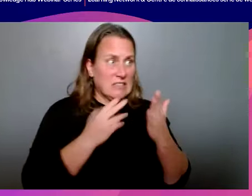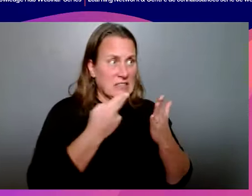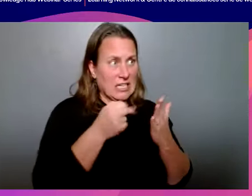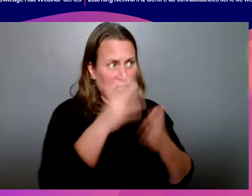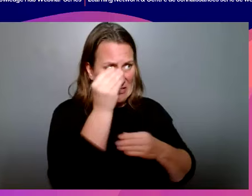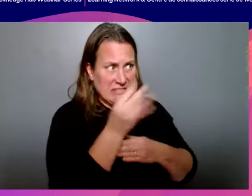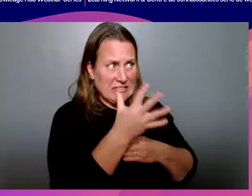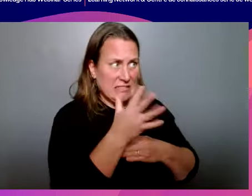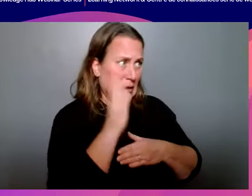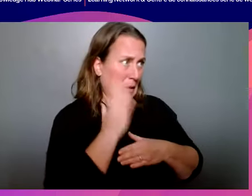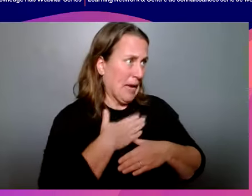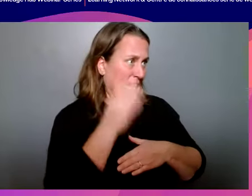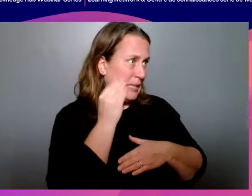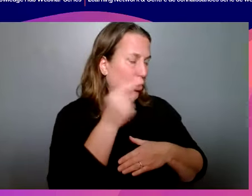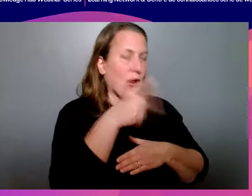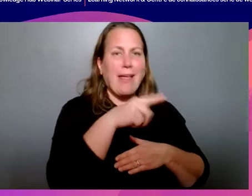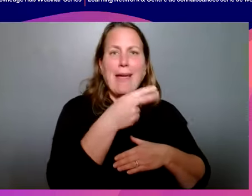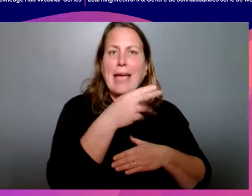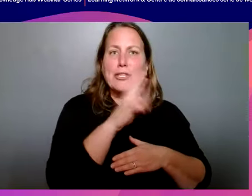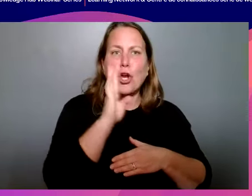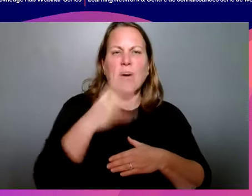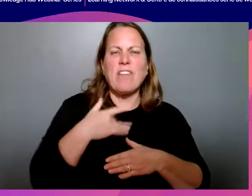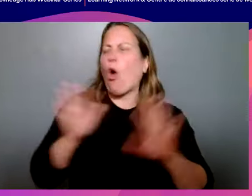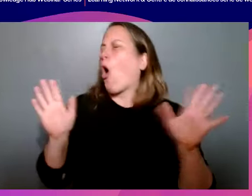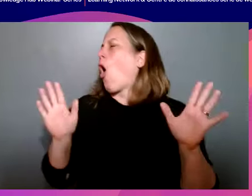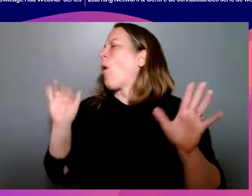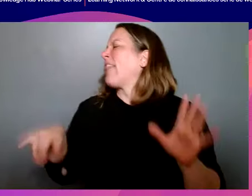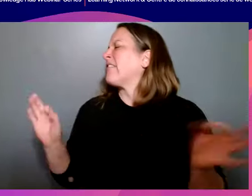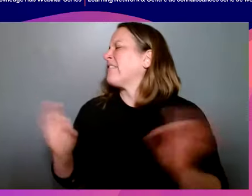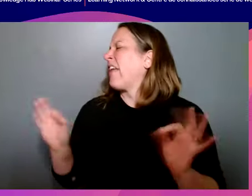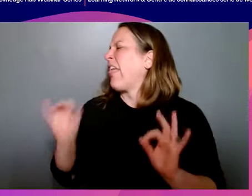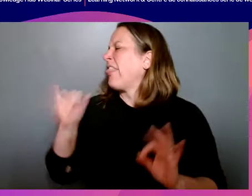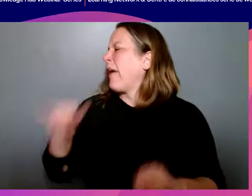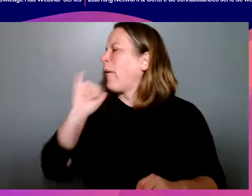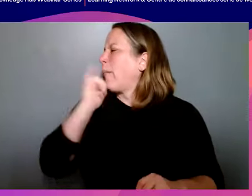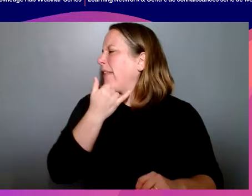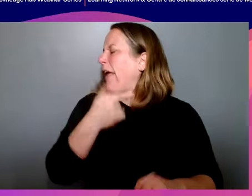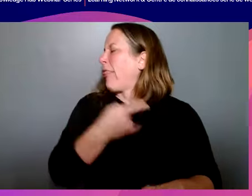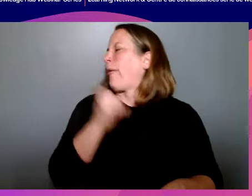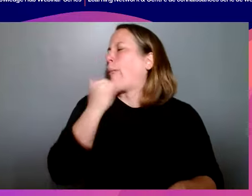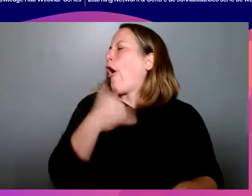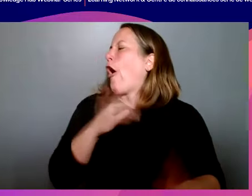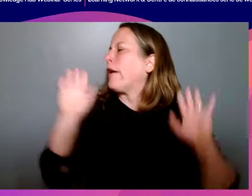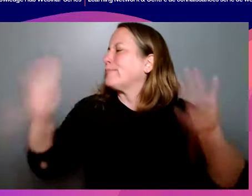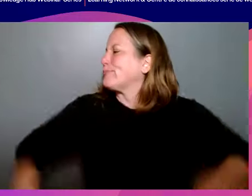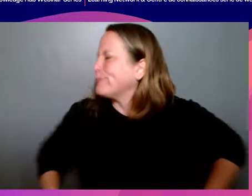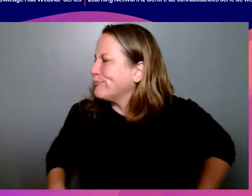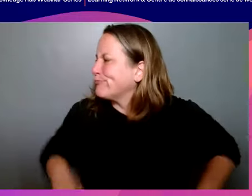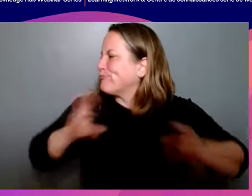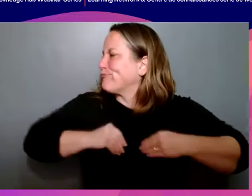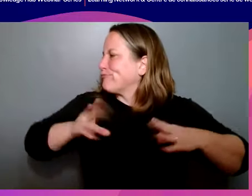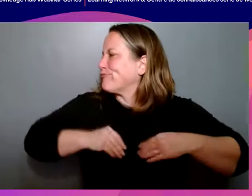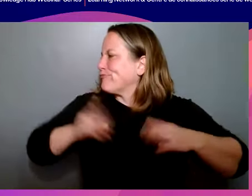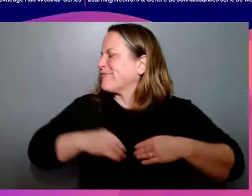experiencing is, oh, that was nothing. It was just a mistake, or it was just a off the cuff comment, and it's not really meant